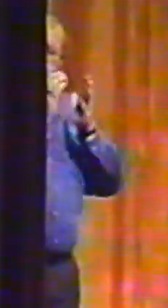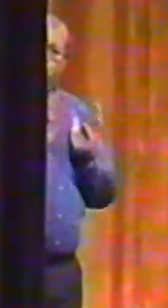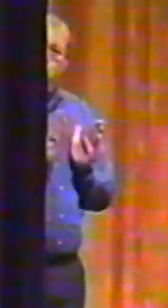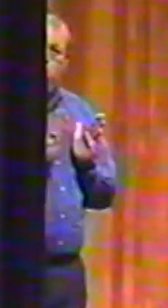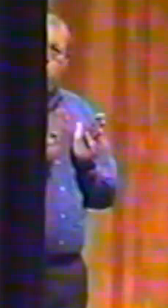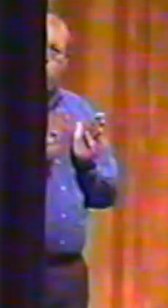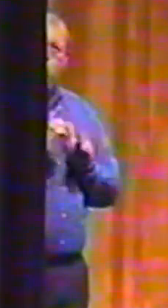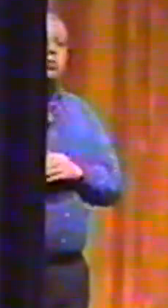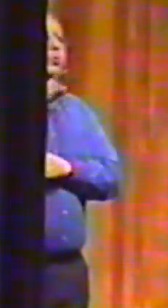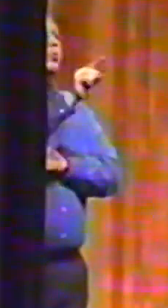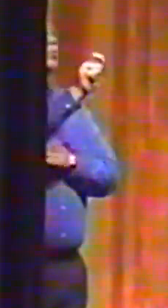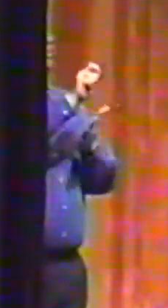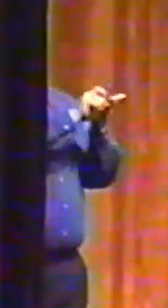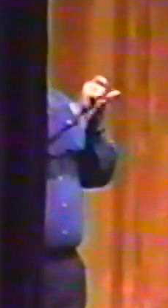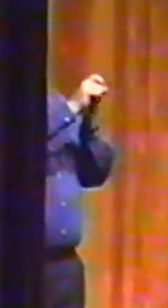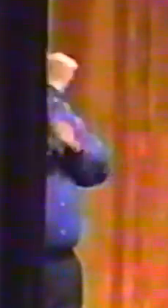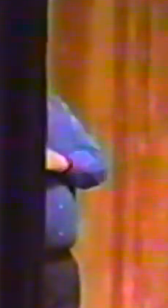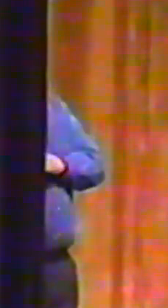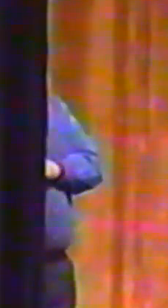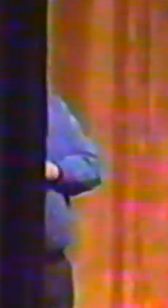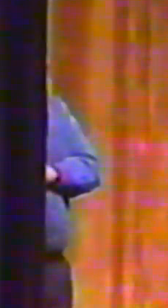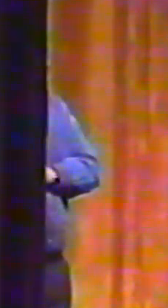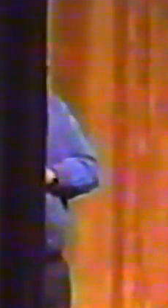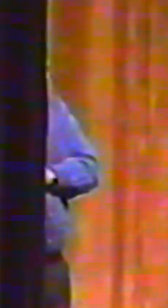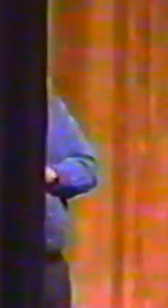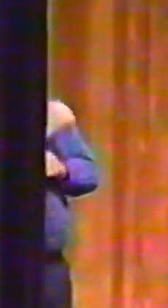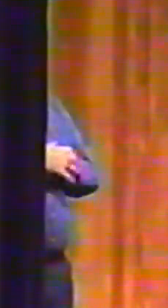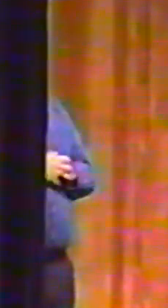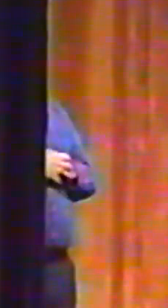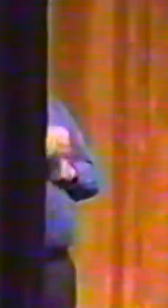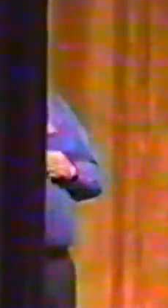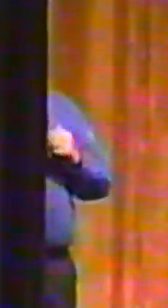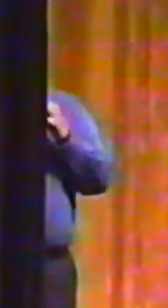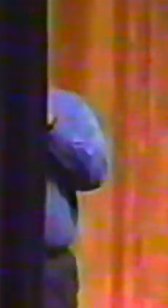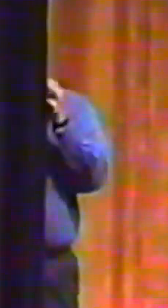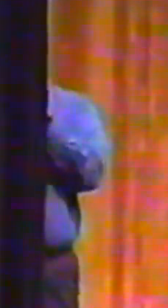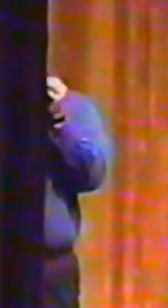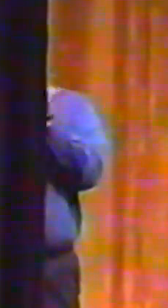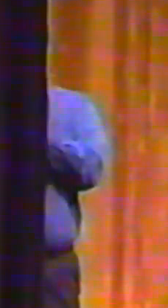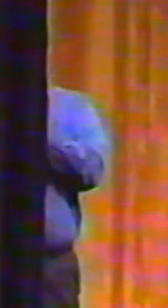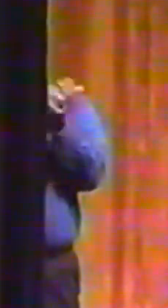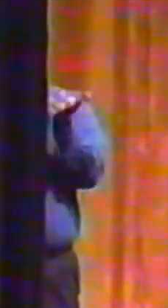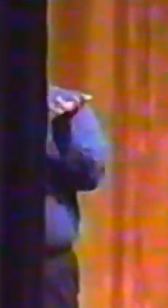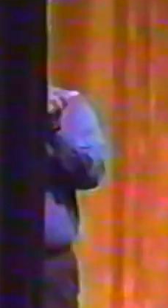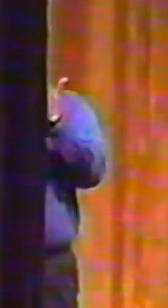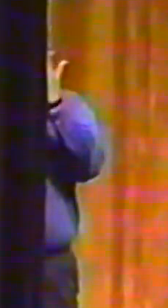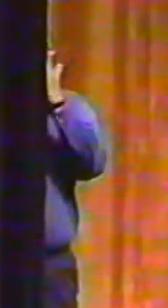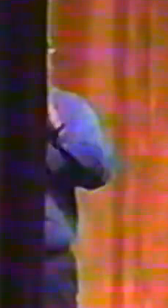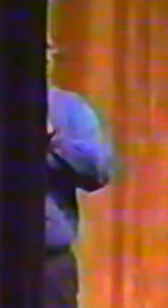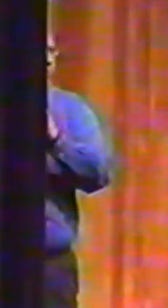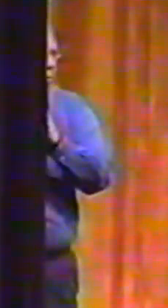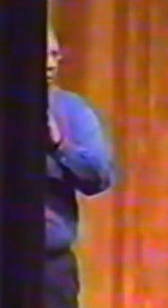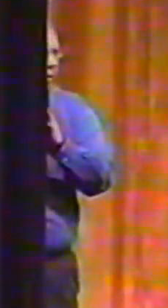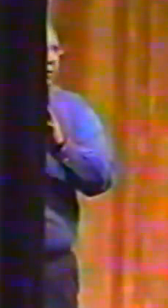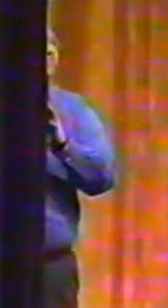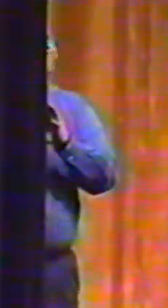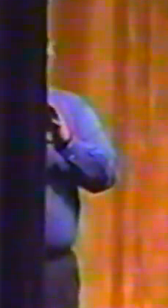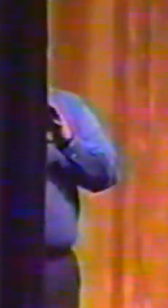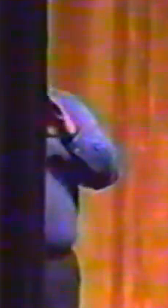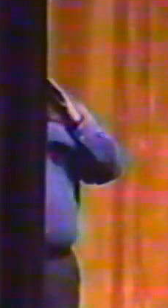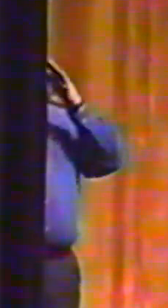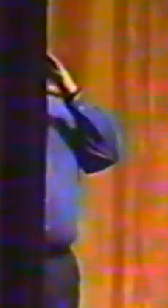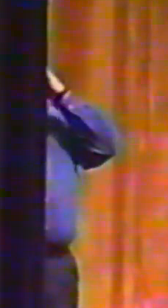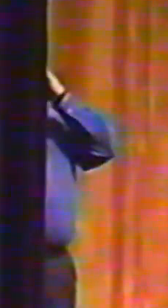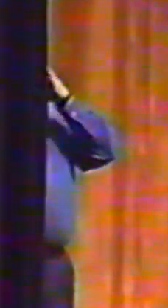should write every day. I was talking to some students earlier, and it dawned on me that having a skill of writing can help you